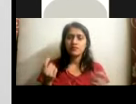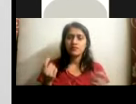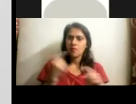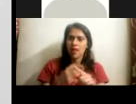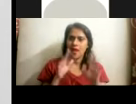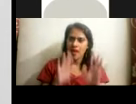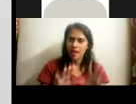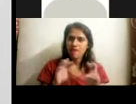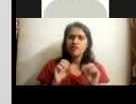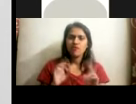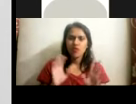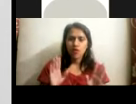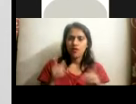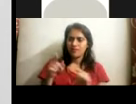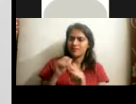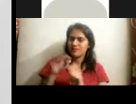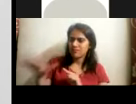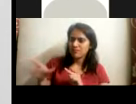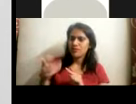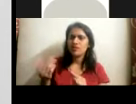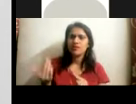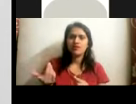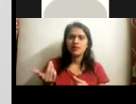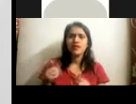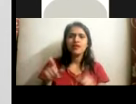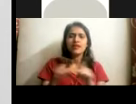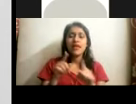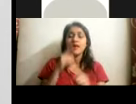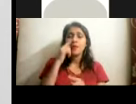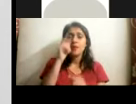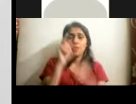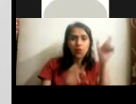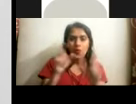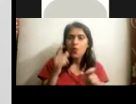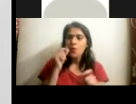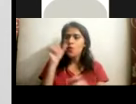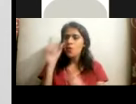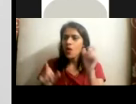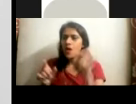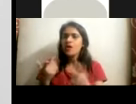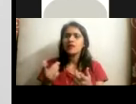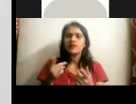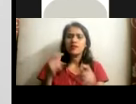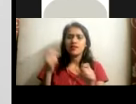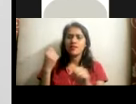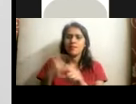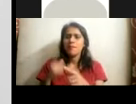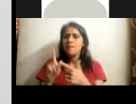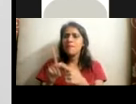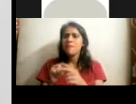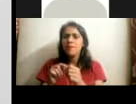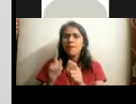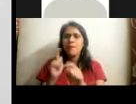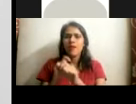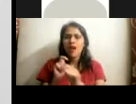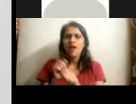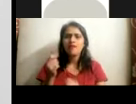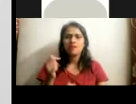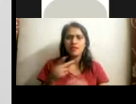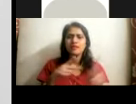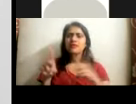if something affects something or not, for example, if gender affects income, that is a question you would like to answer through a